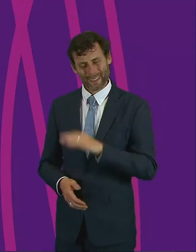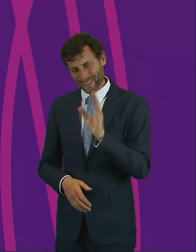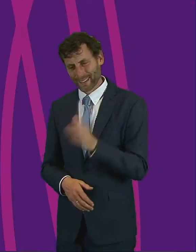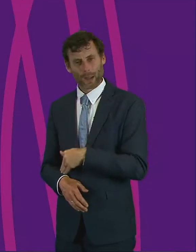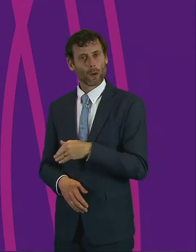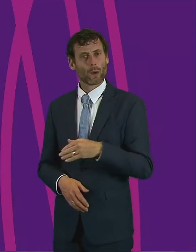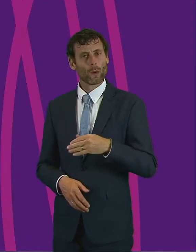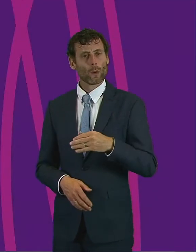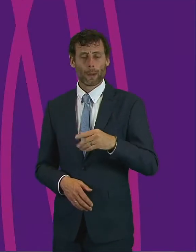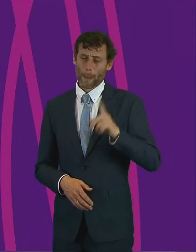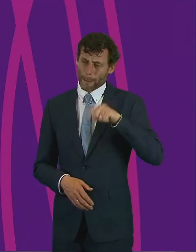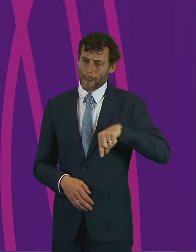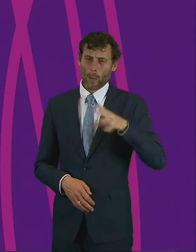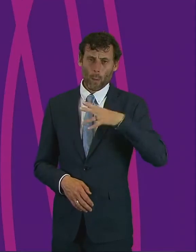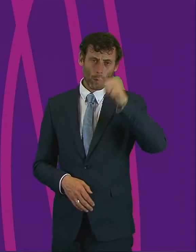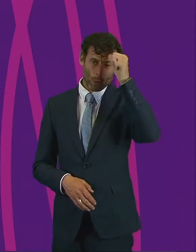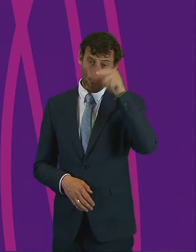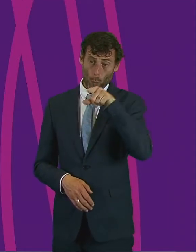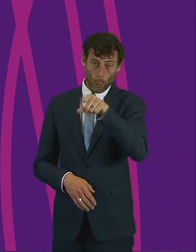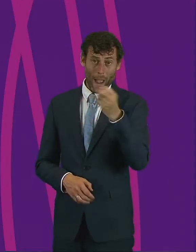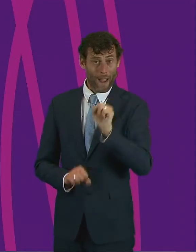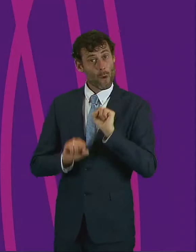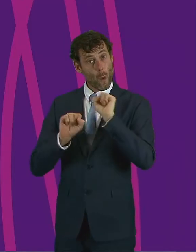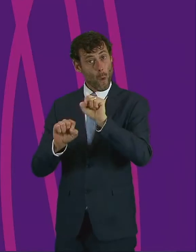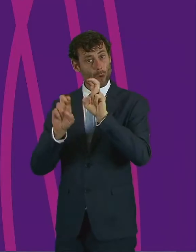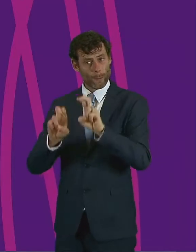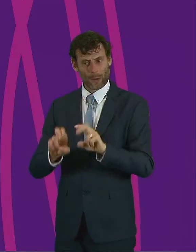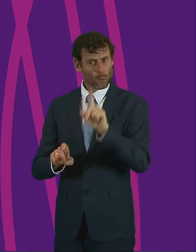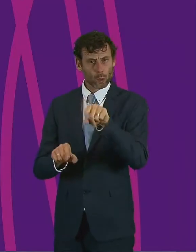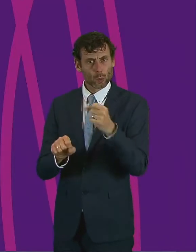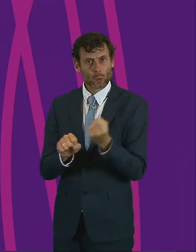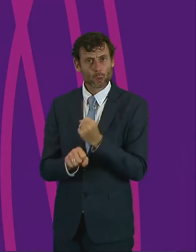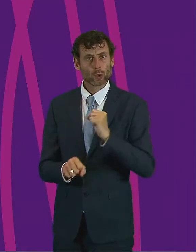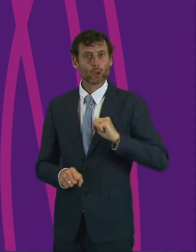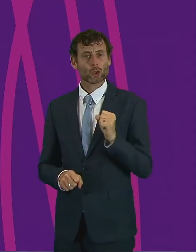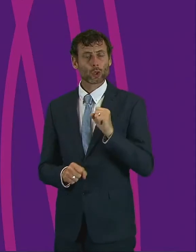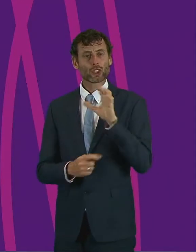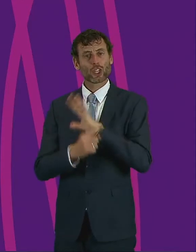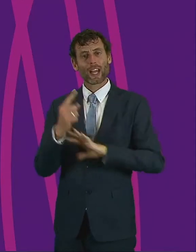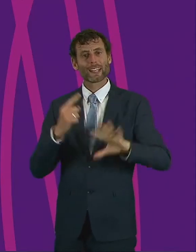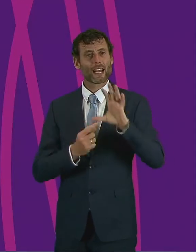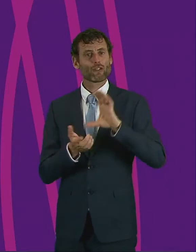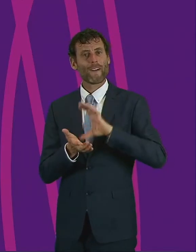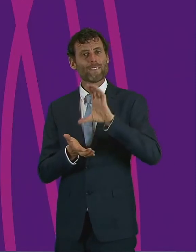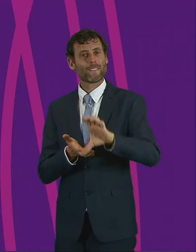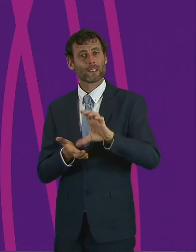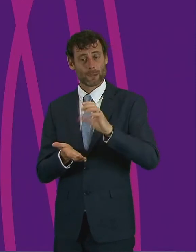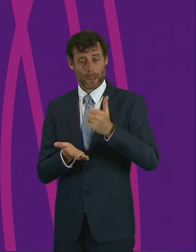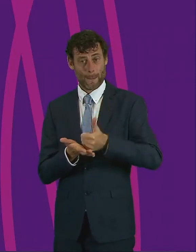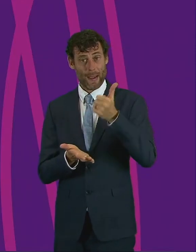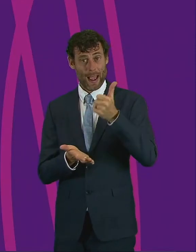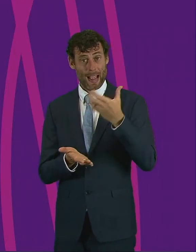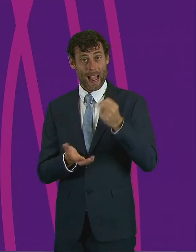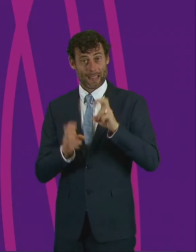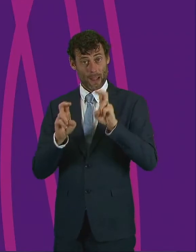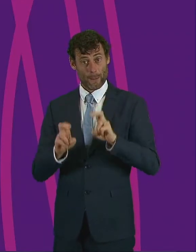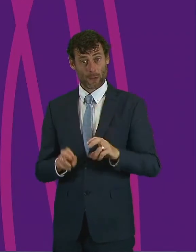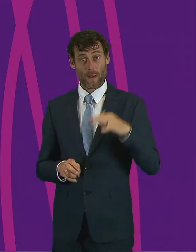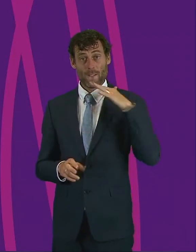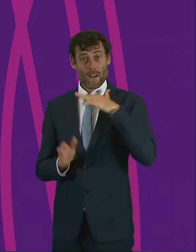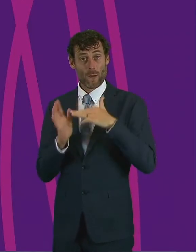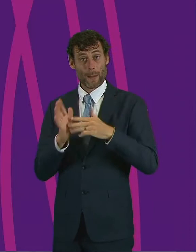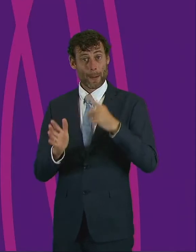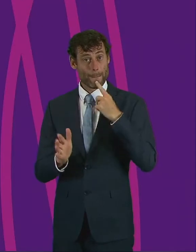its own budget. For example, the Scottish National Investment Bank has a budget of £500 million, which is coming from